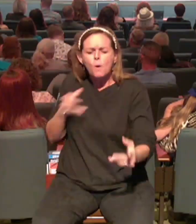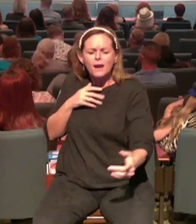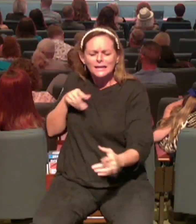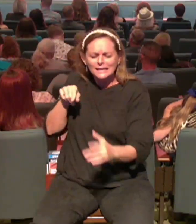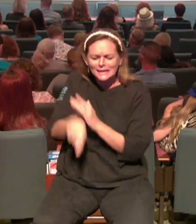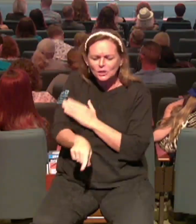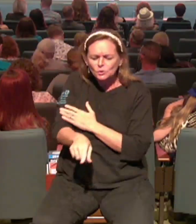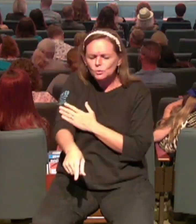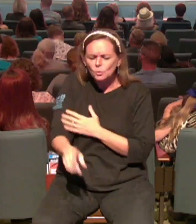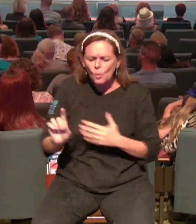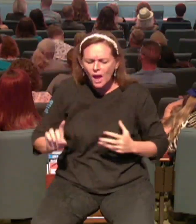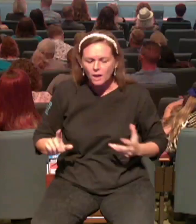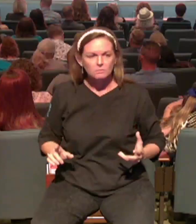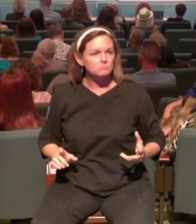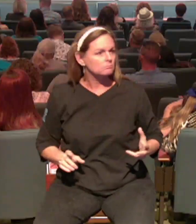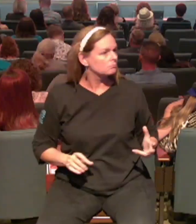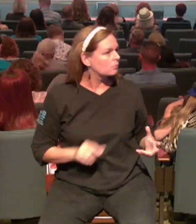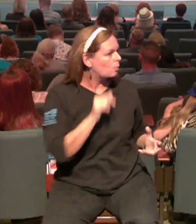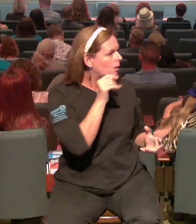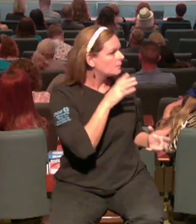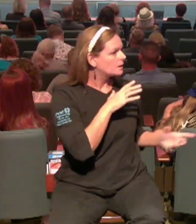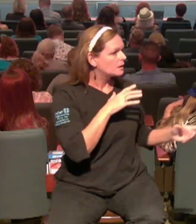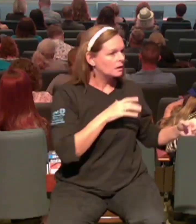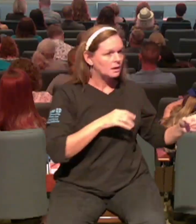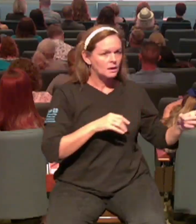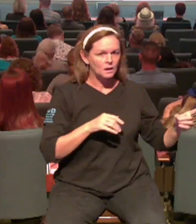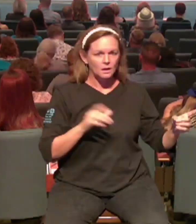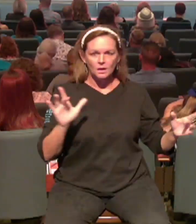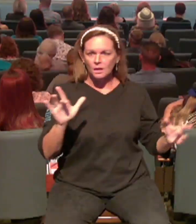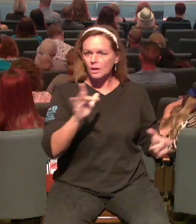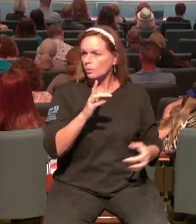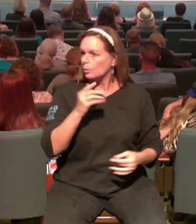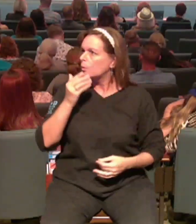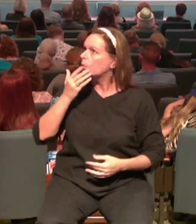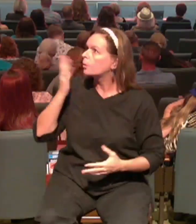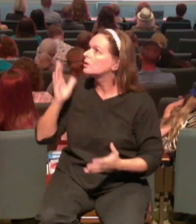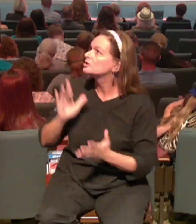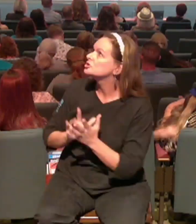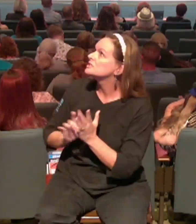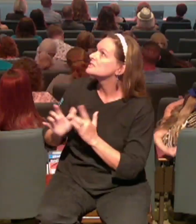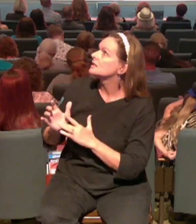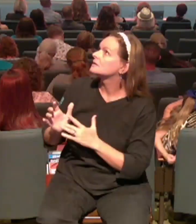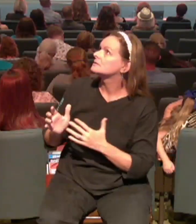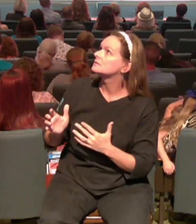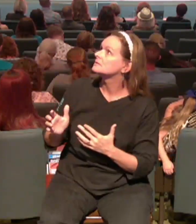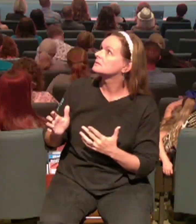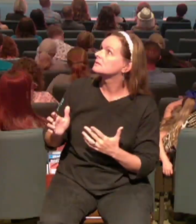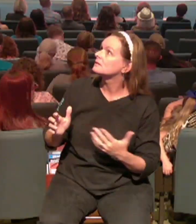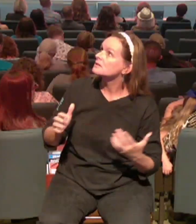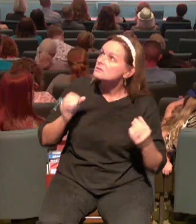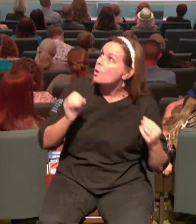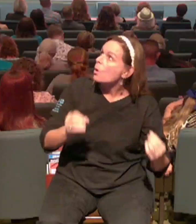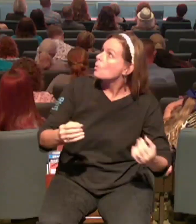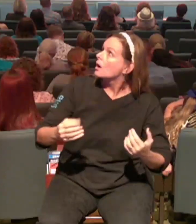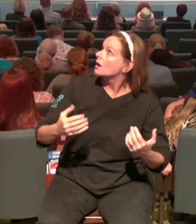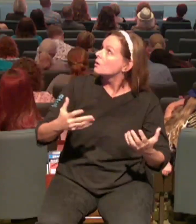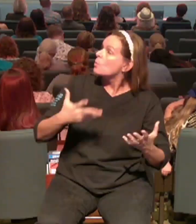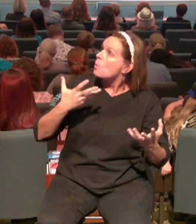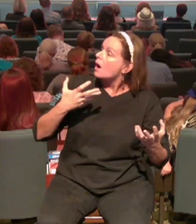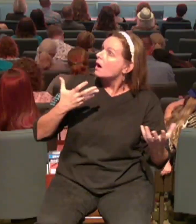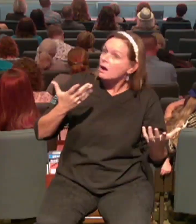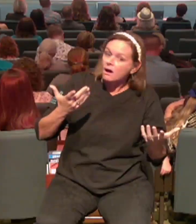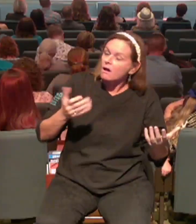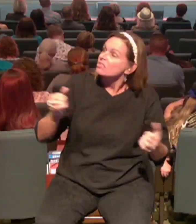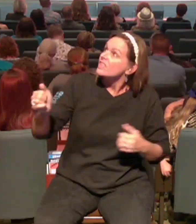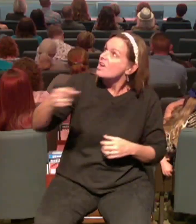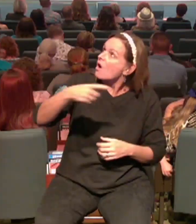no more. Now, a couple things from this story immediately jumped out to me. First, you've got this group of Pharisees and teachers of the law